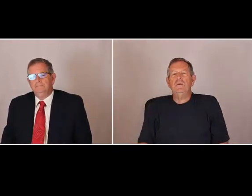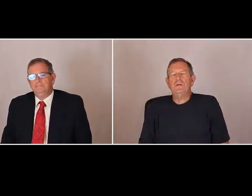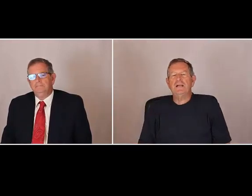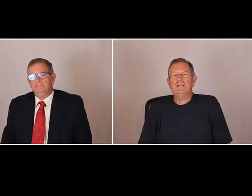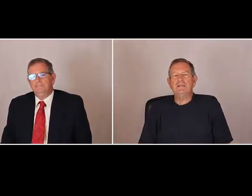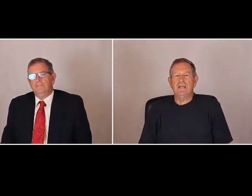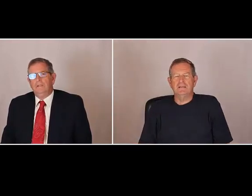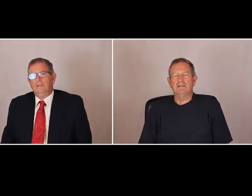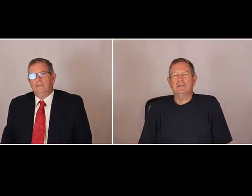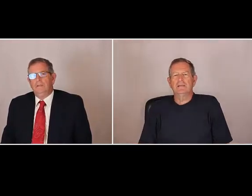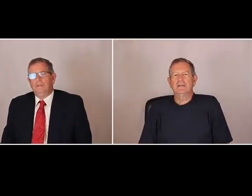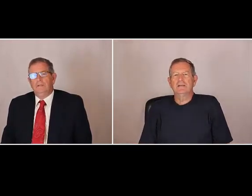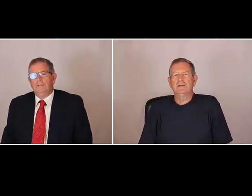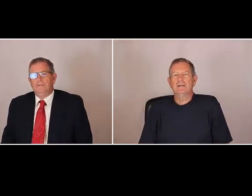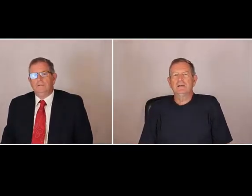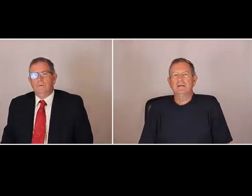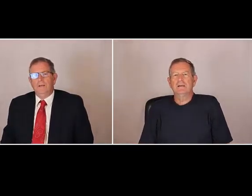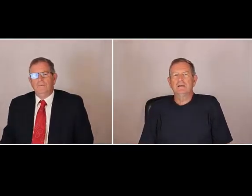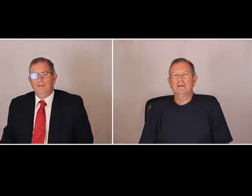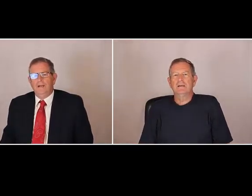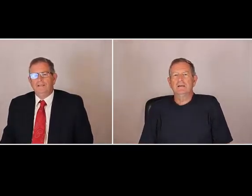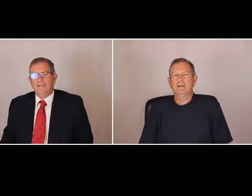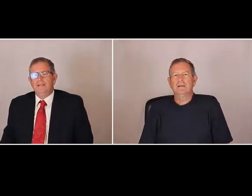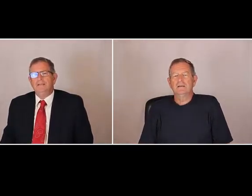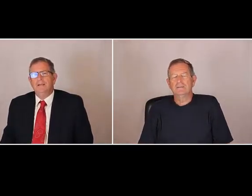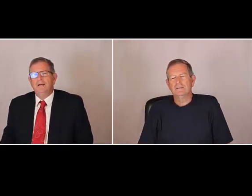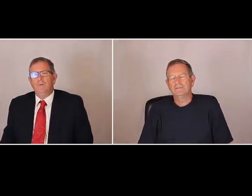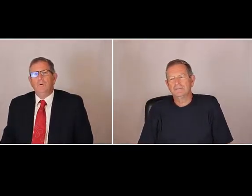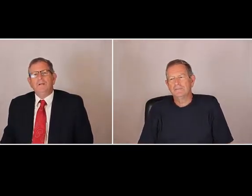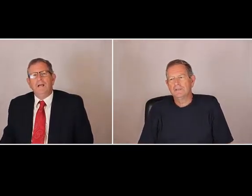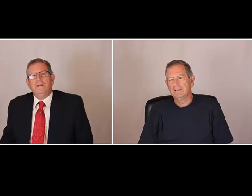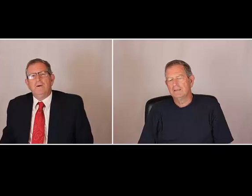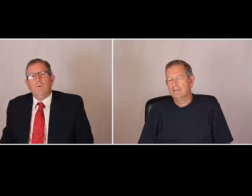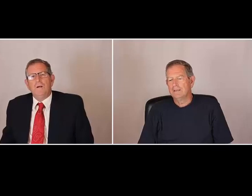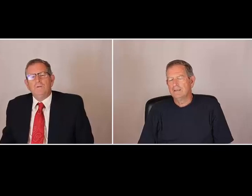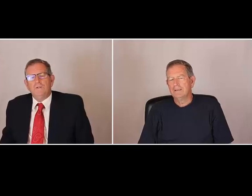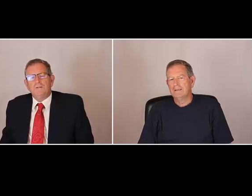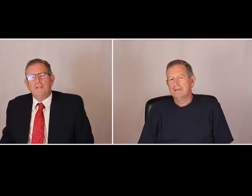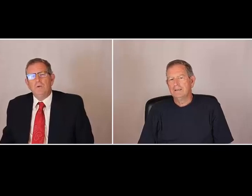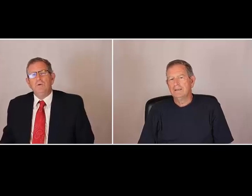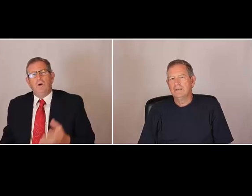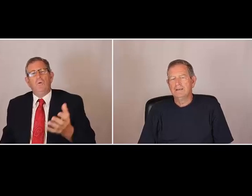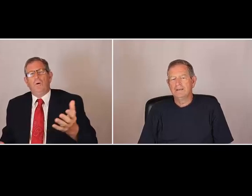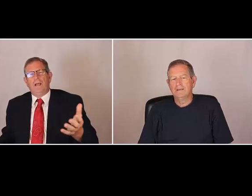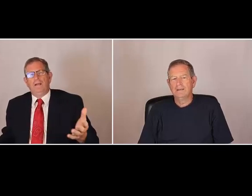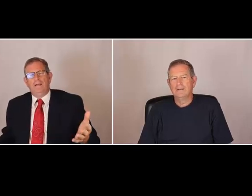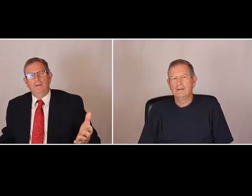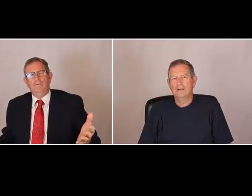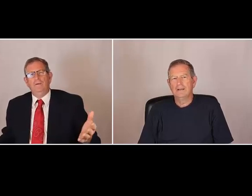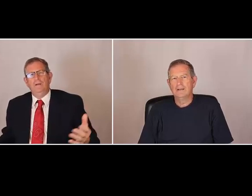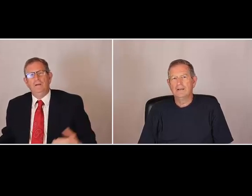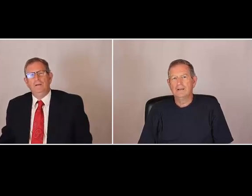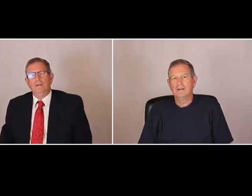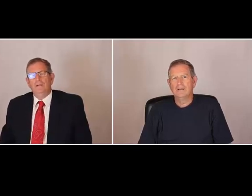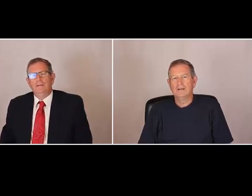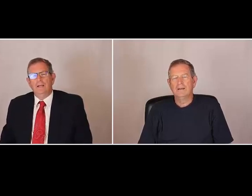the United States? Do I live in the United States? What kind of a question is that? You know where I live.